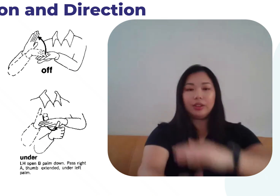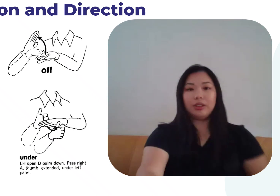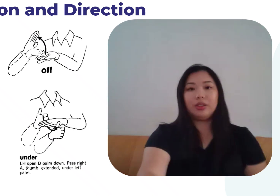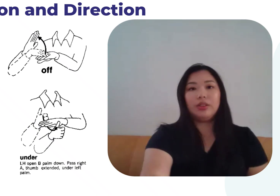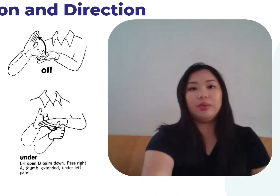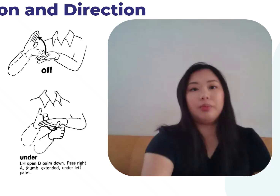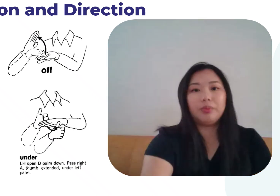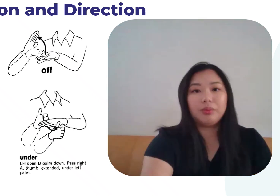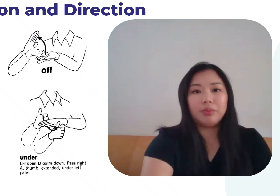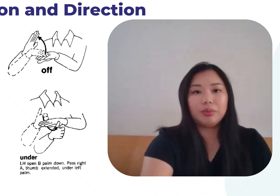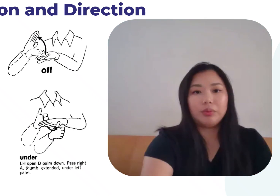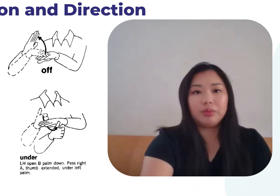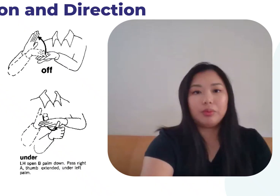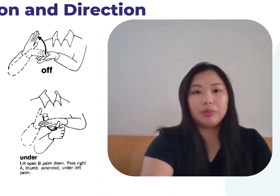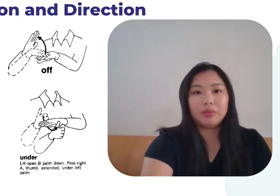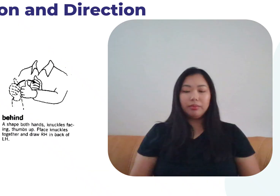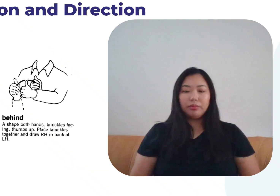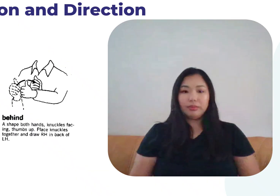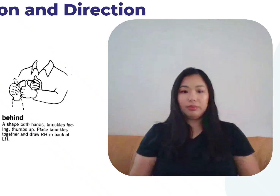under.